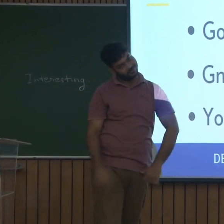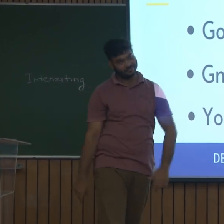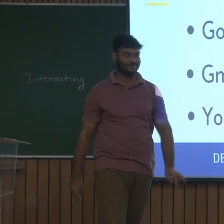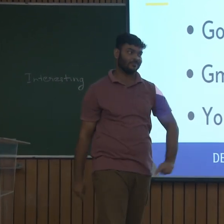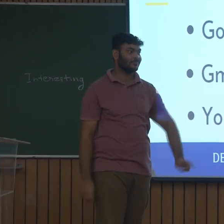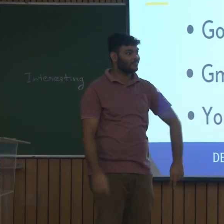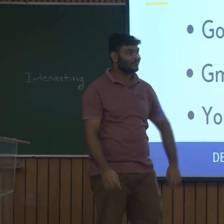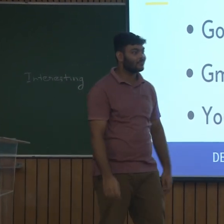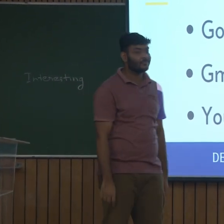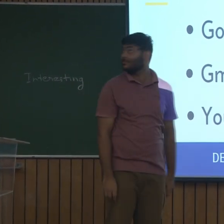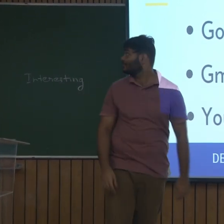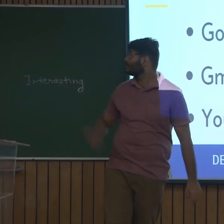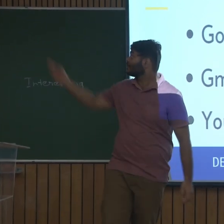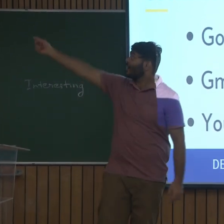Social media.